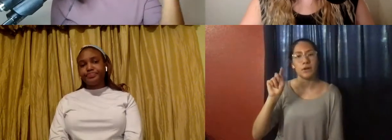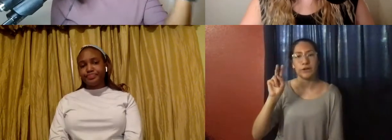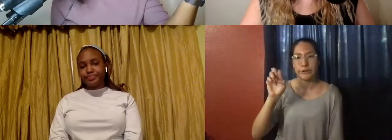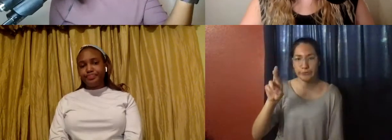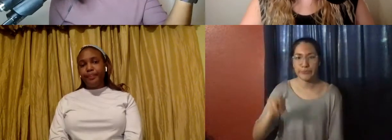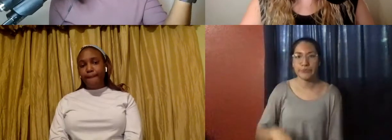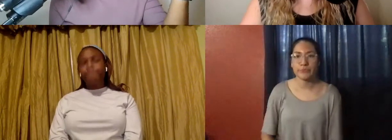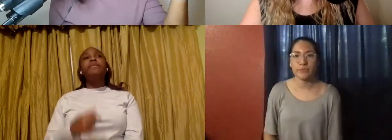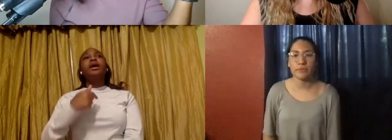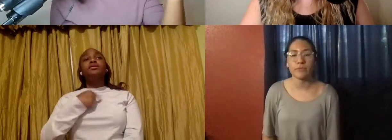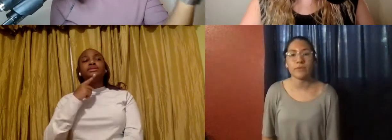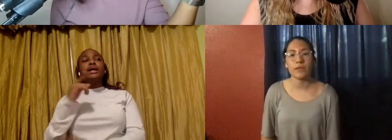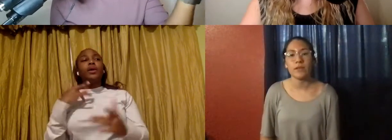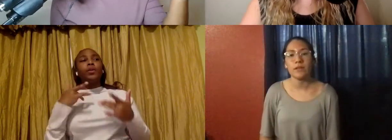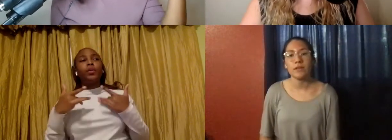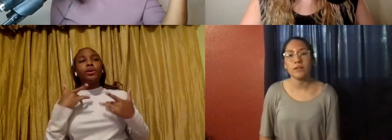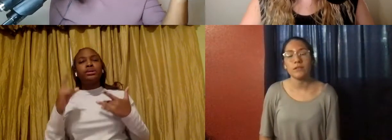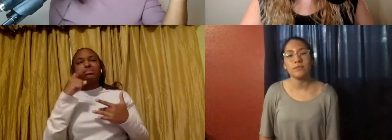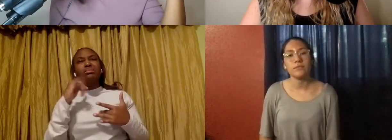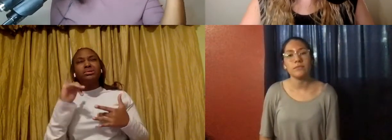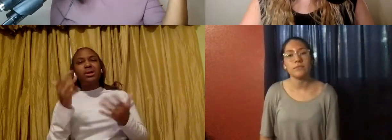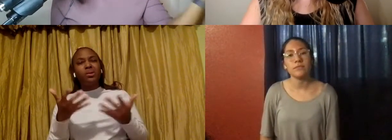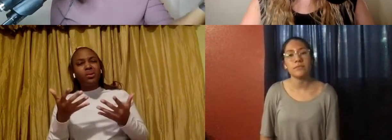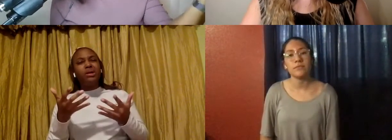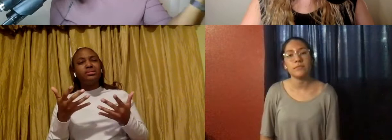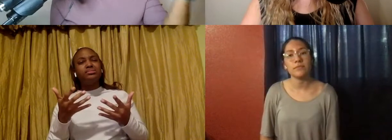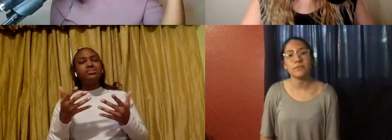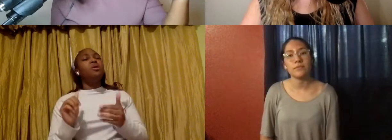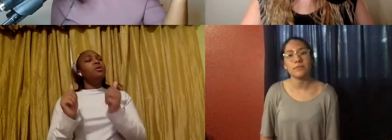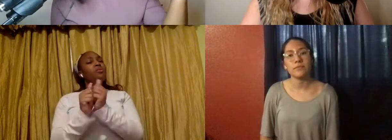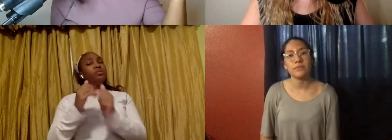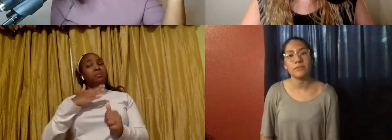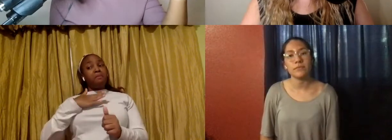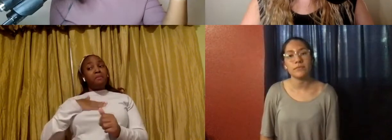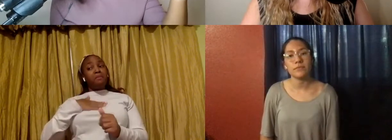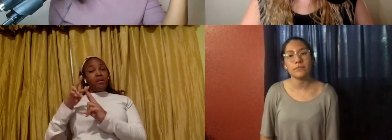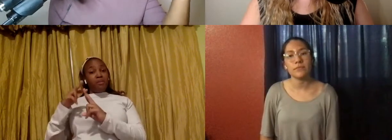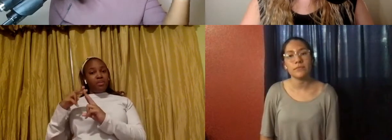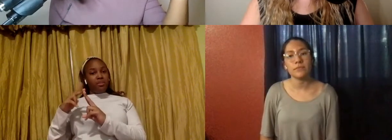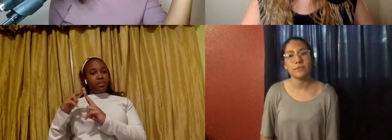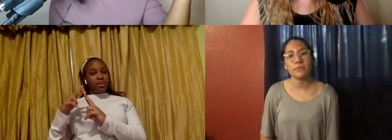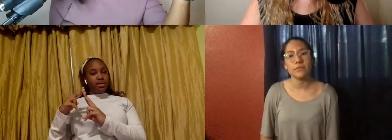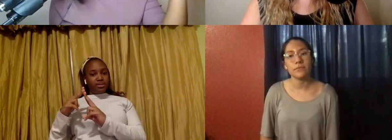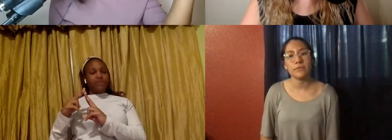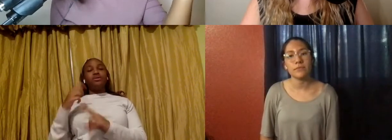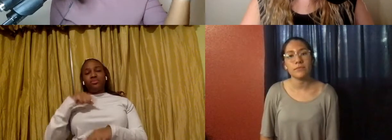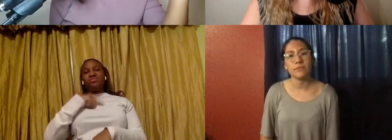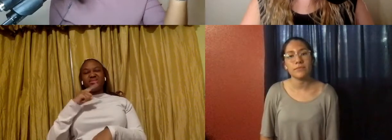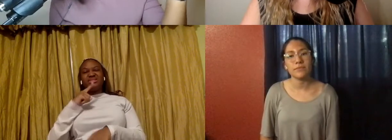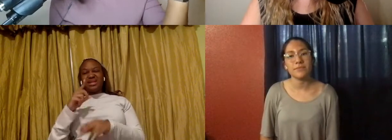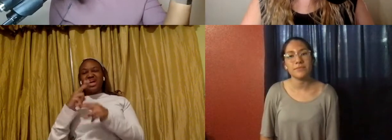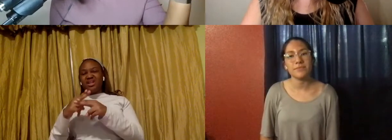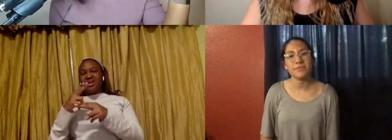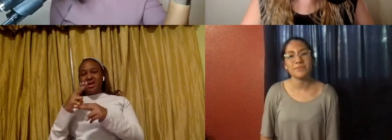I wonder what that looks like, because like I said, like with my partner, it's not that, and we'll say his name later. I don't know. We'll